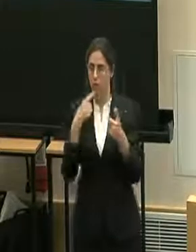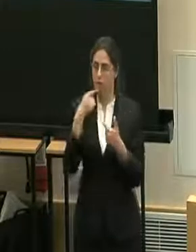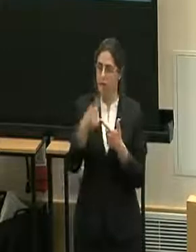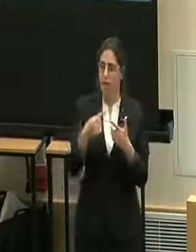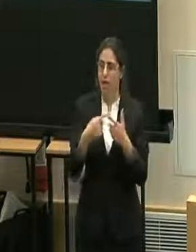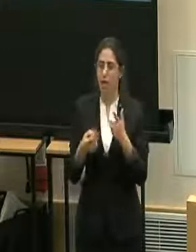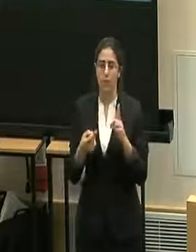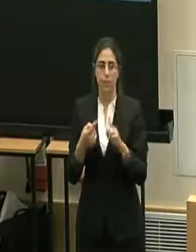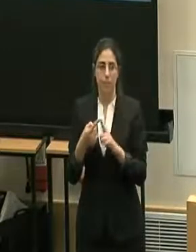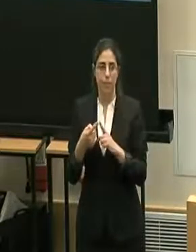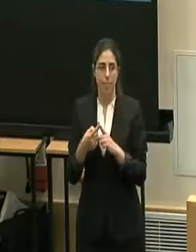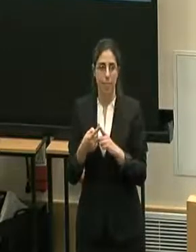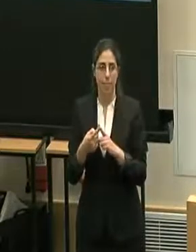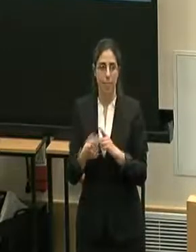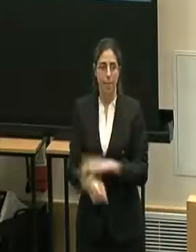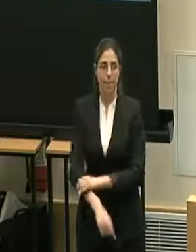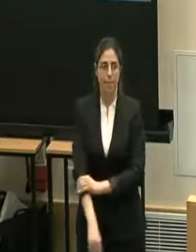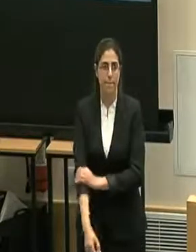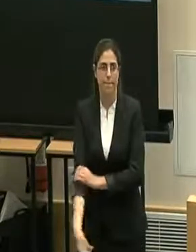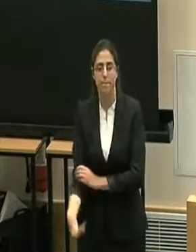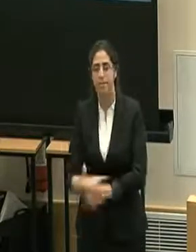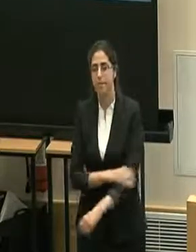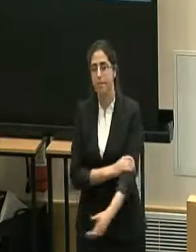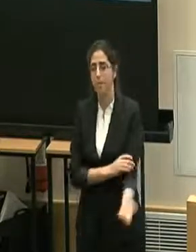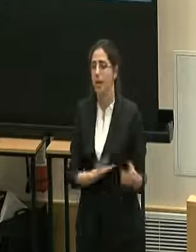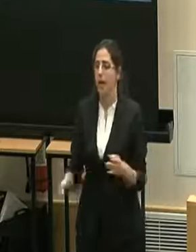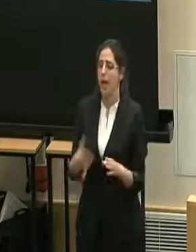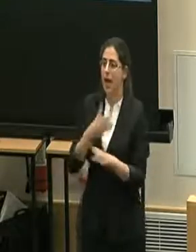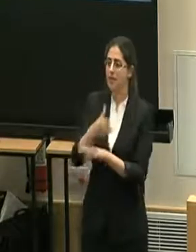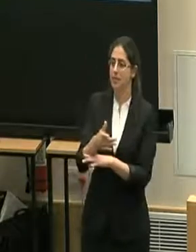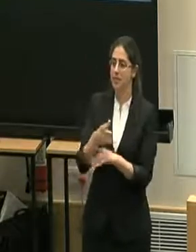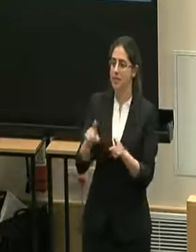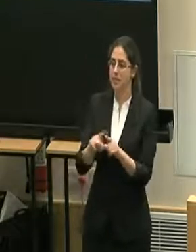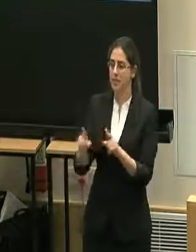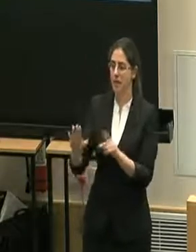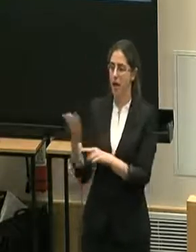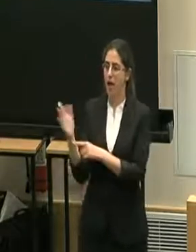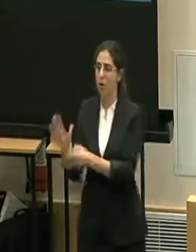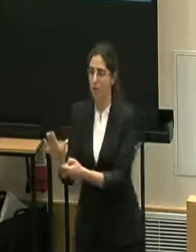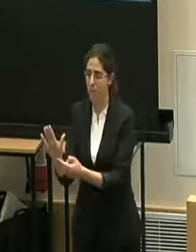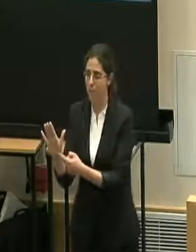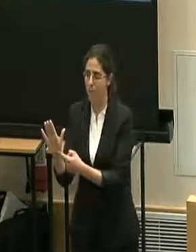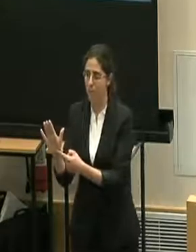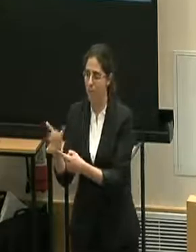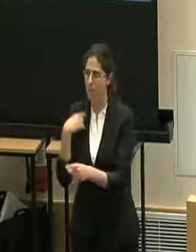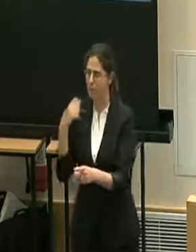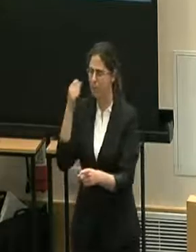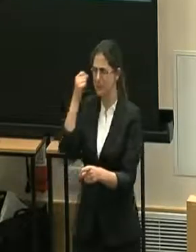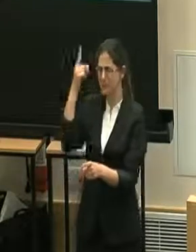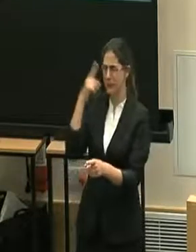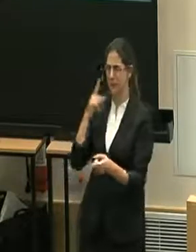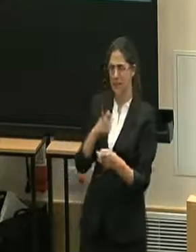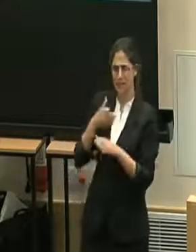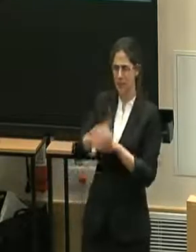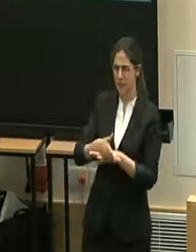for the accessibility as an outcome is to misunderstand what accessibility